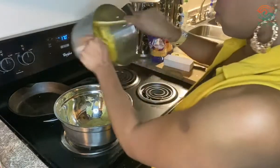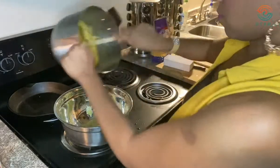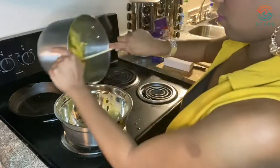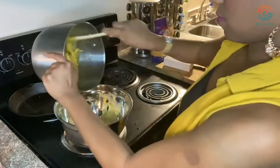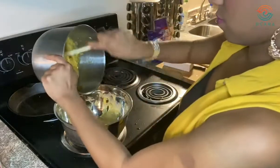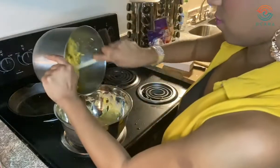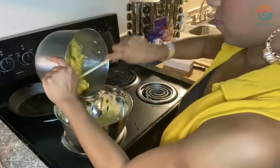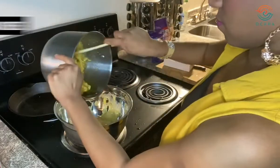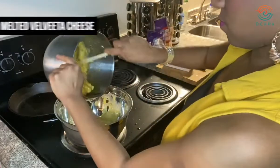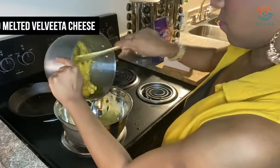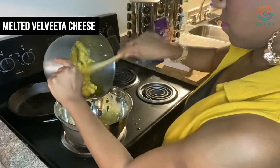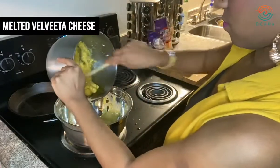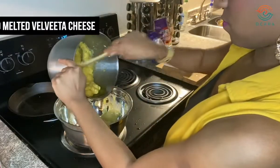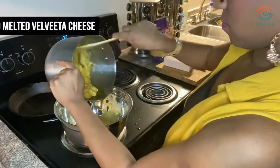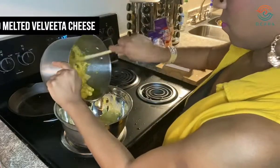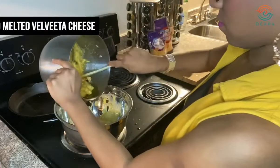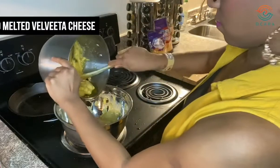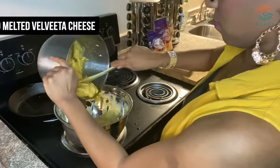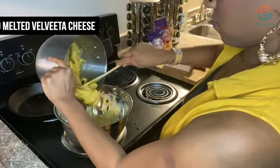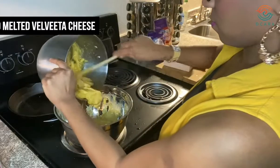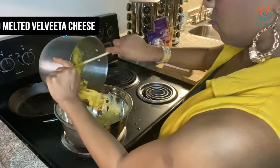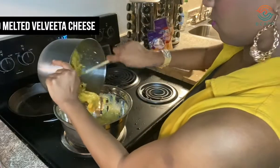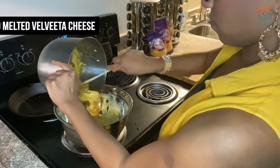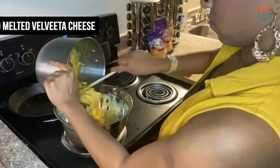Now, pour in the melted VELVEETA cheese and butter.